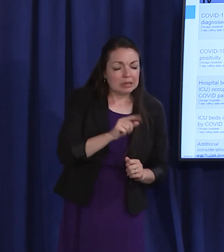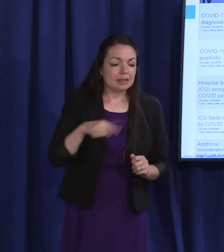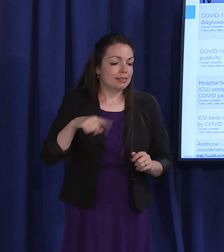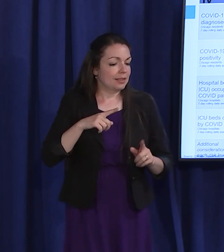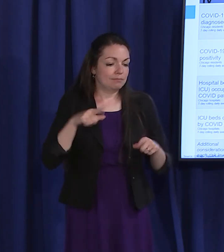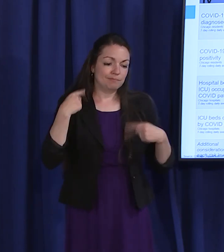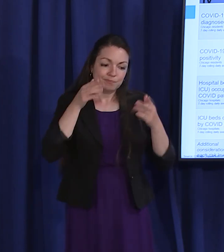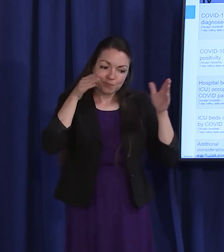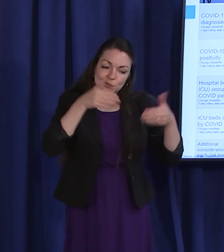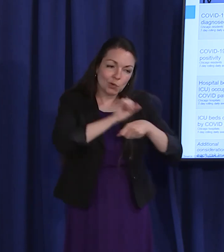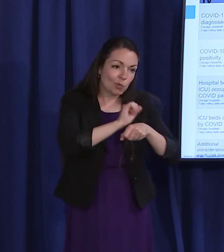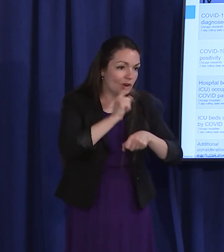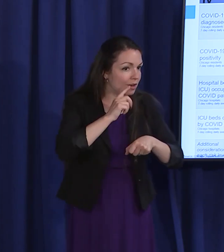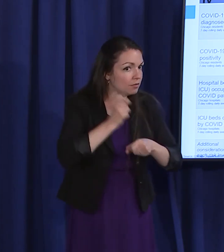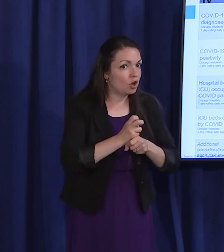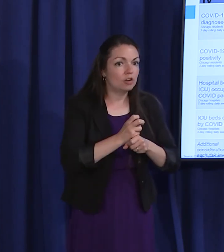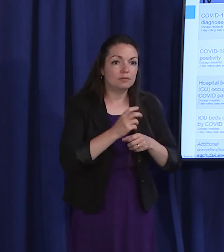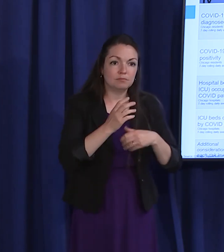cetera,